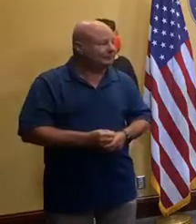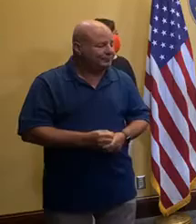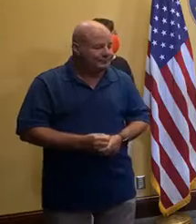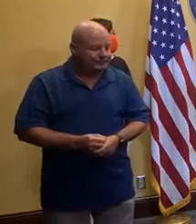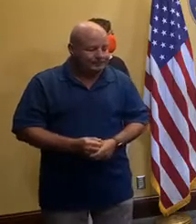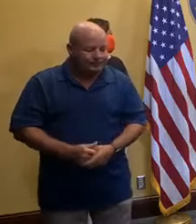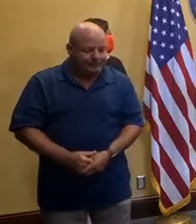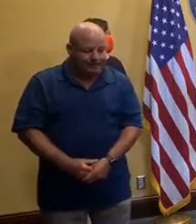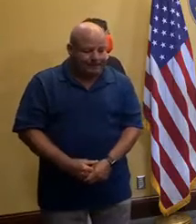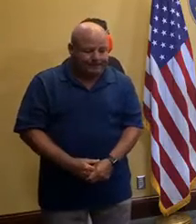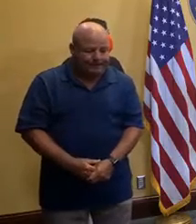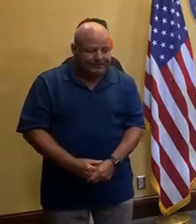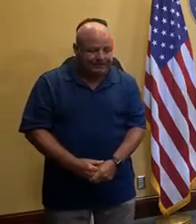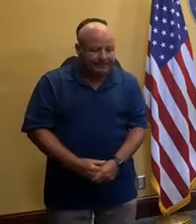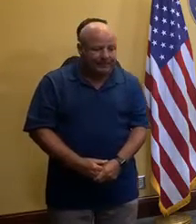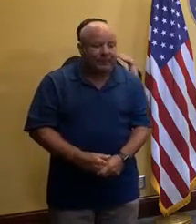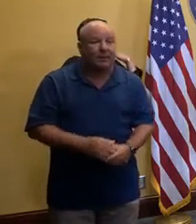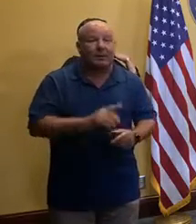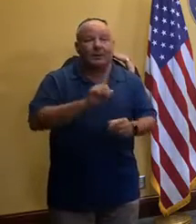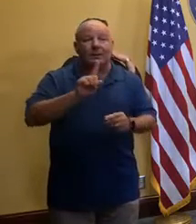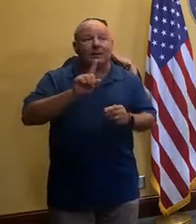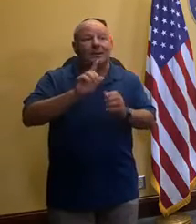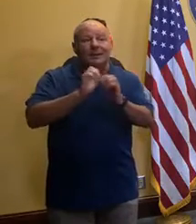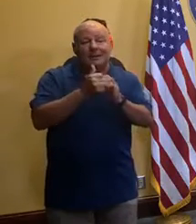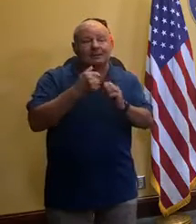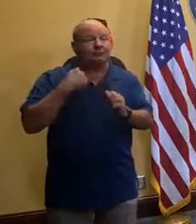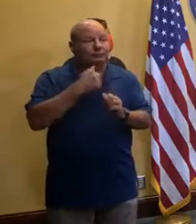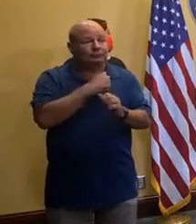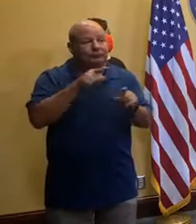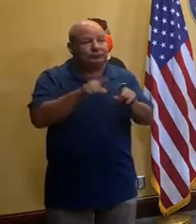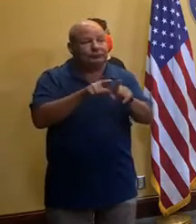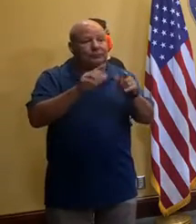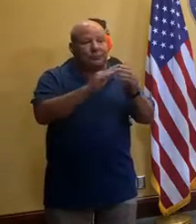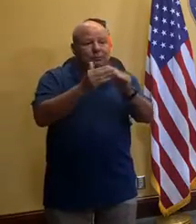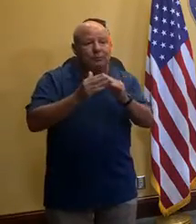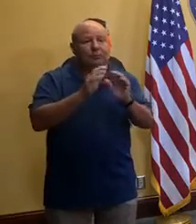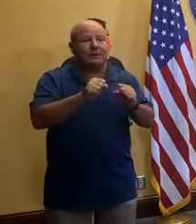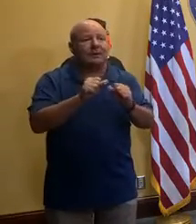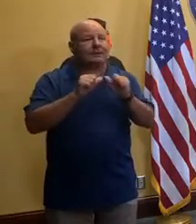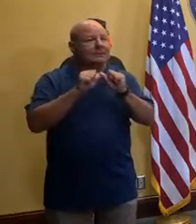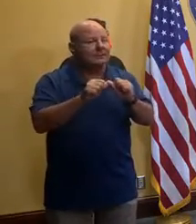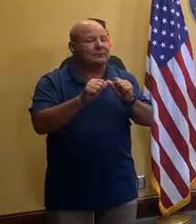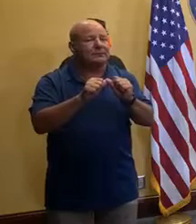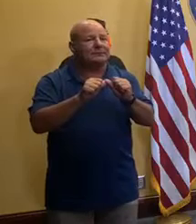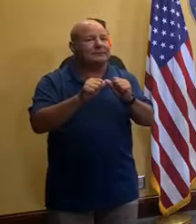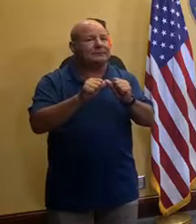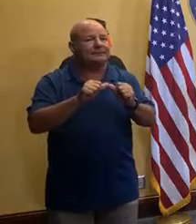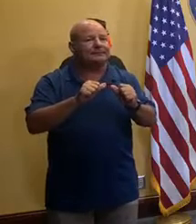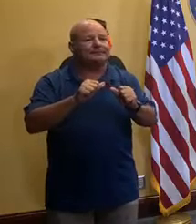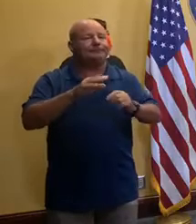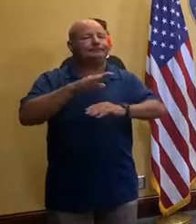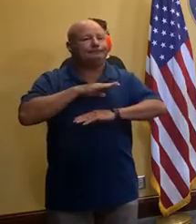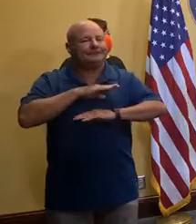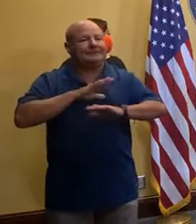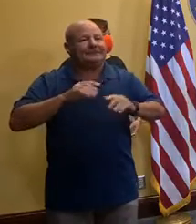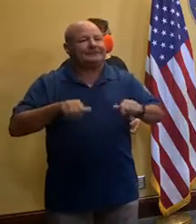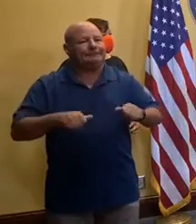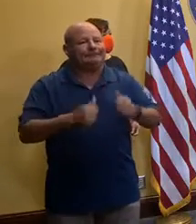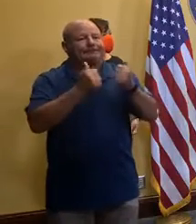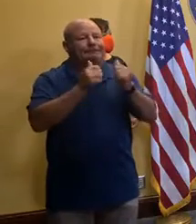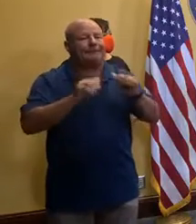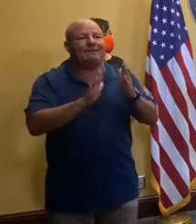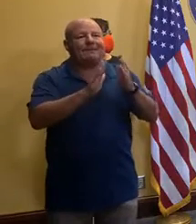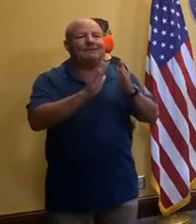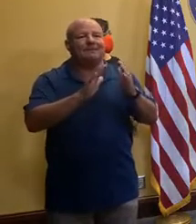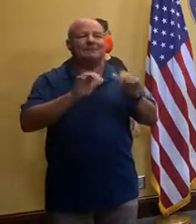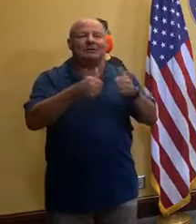saying the only way we as a community can continuously to meet these challenges that are presented to us